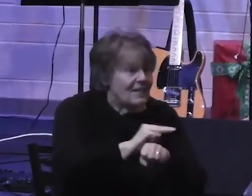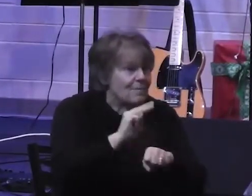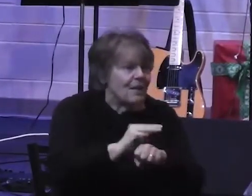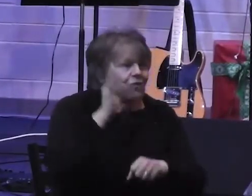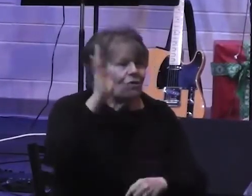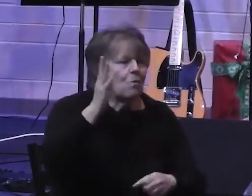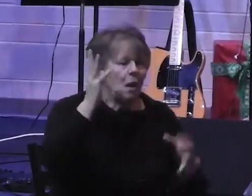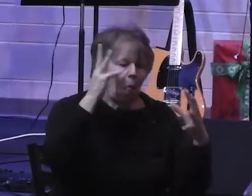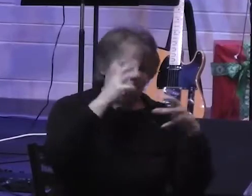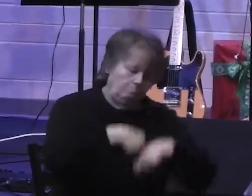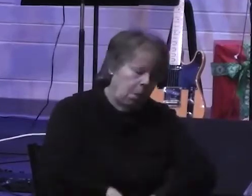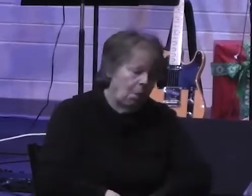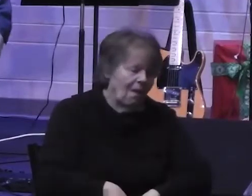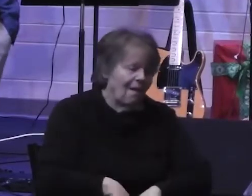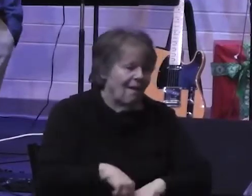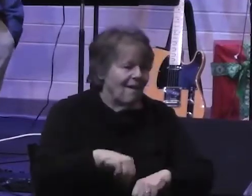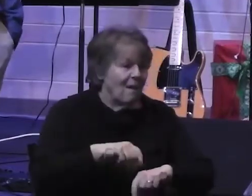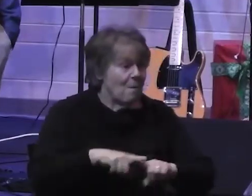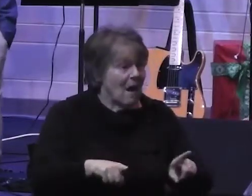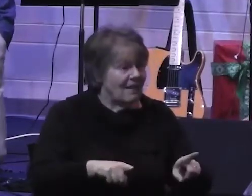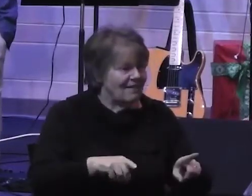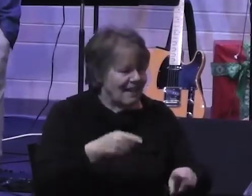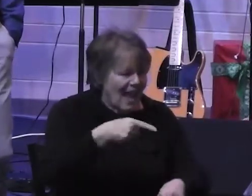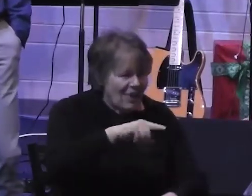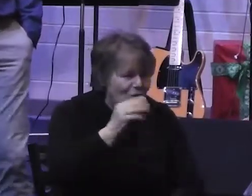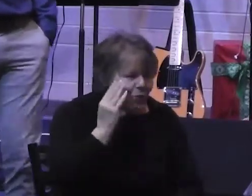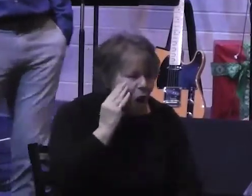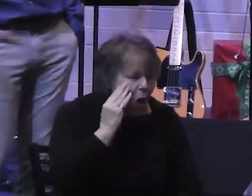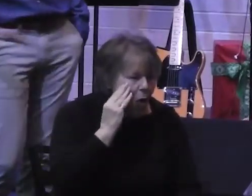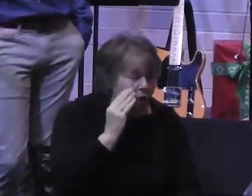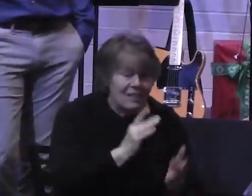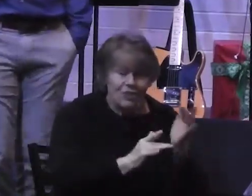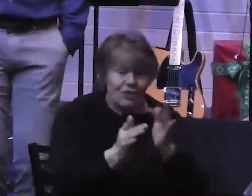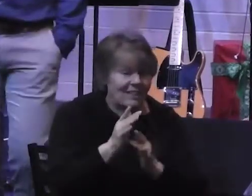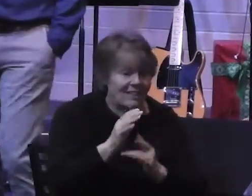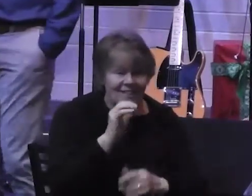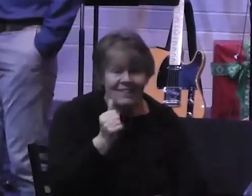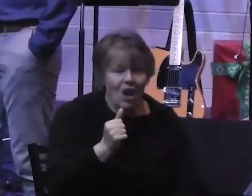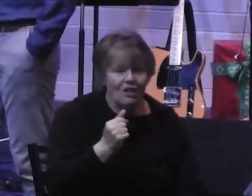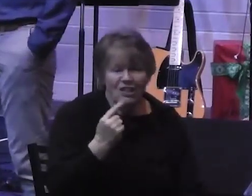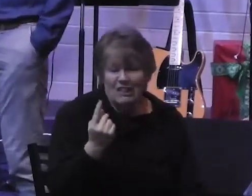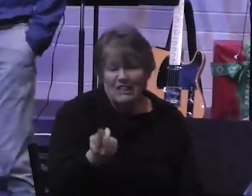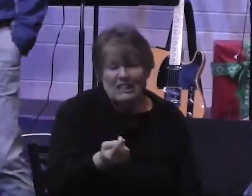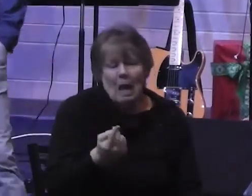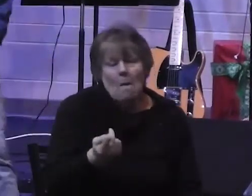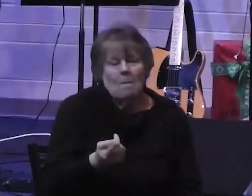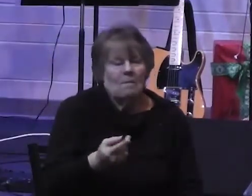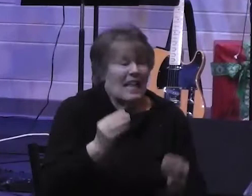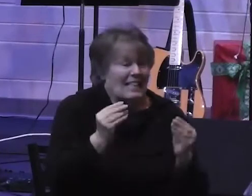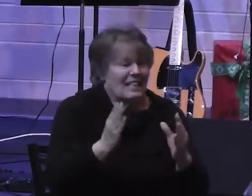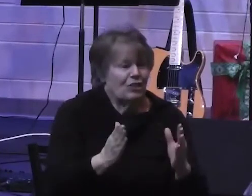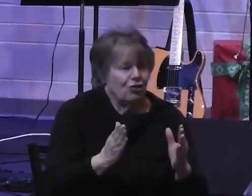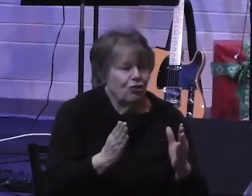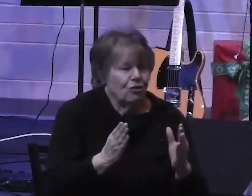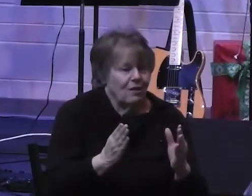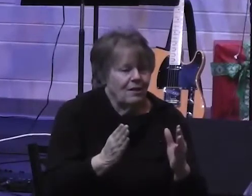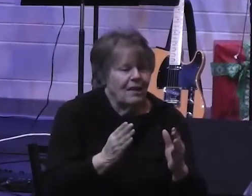But as you know, Jesus isn't just some random teacher. He's a ninja.